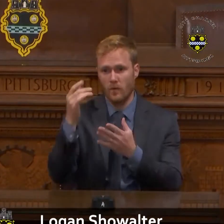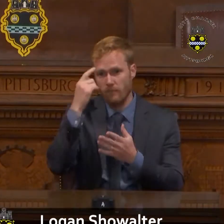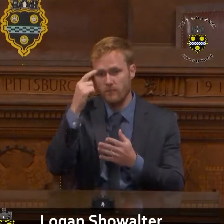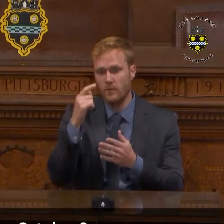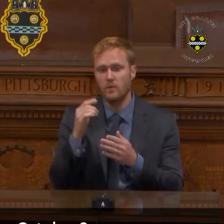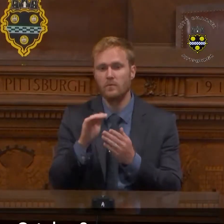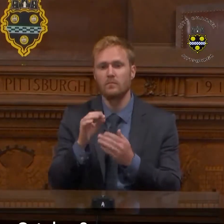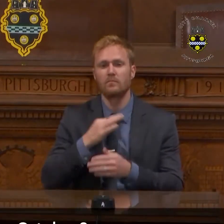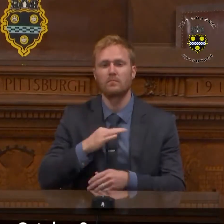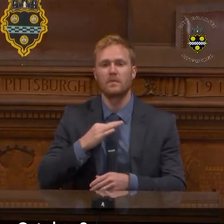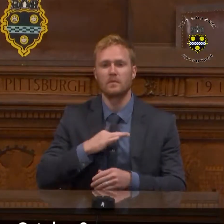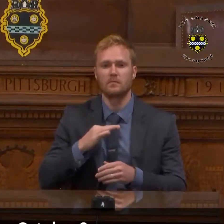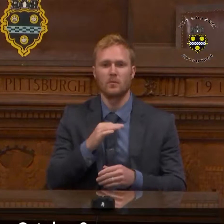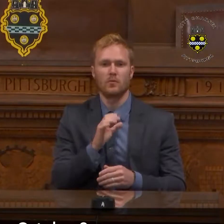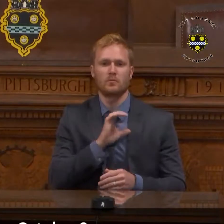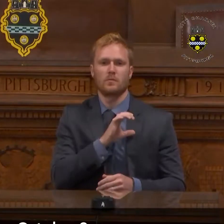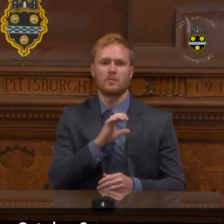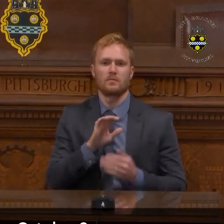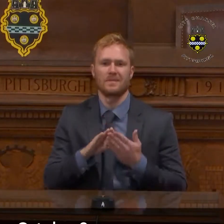Council.